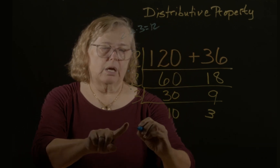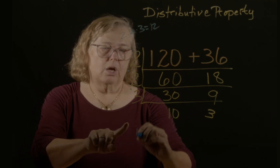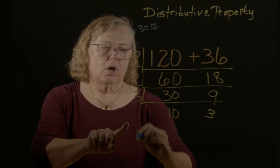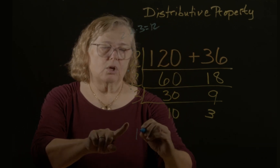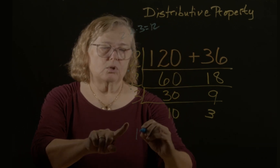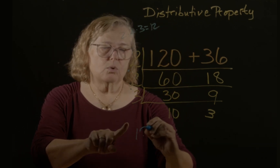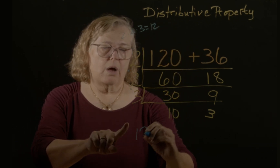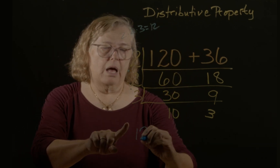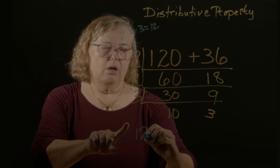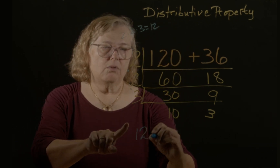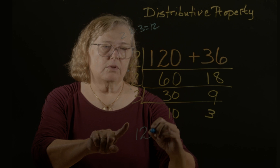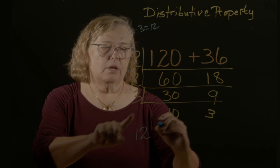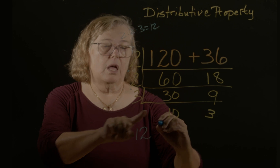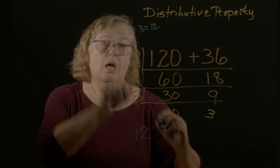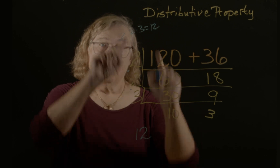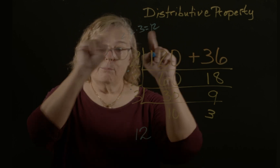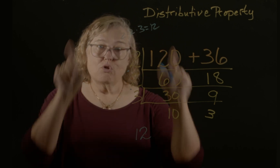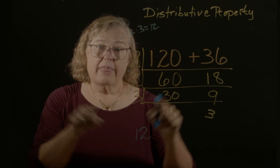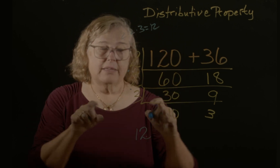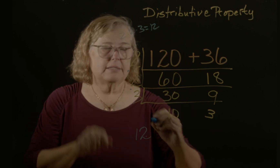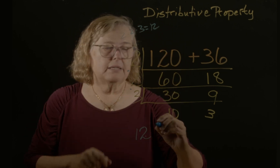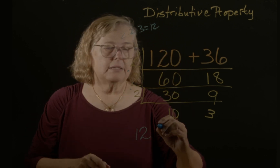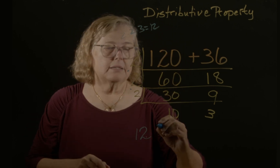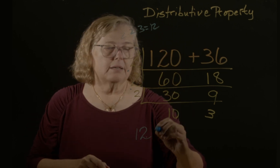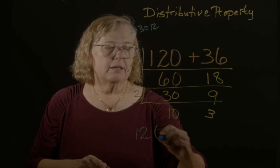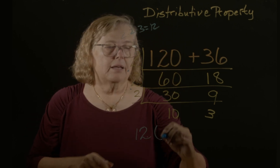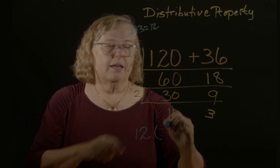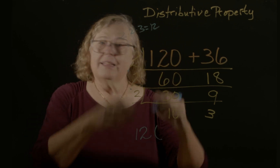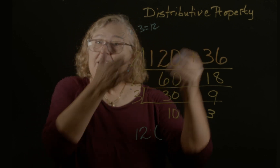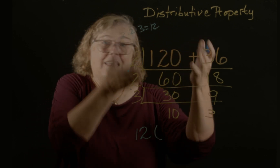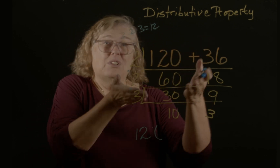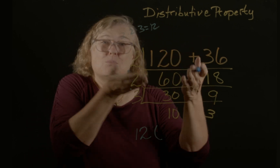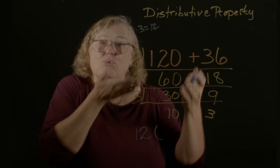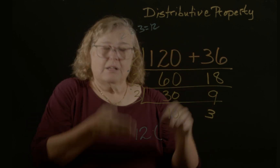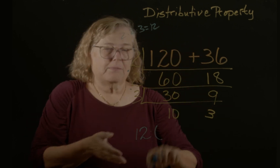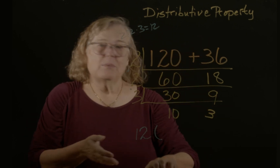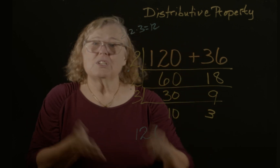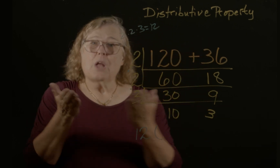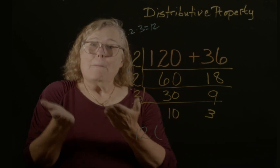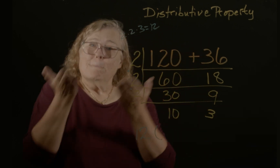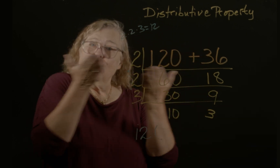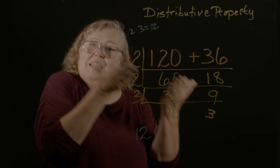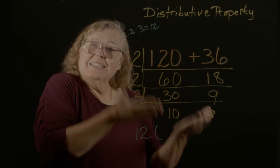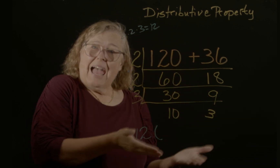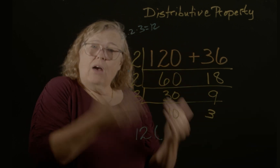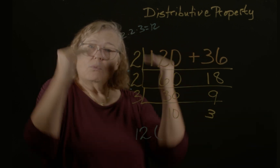So we bring it straight down. We write 12. Now we add the parenthesis. And all we have to do now is bring down the